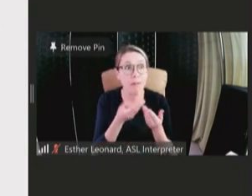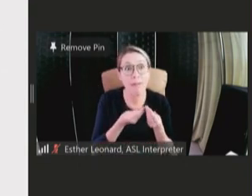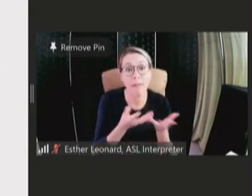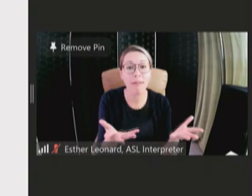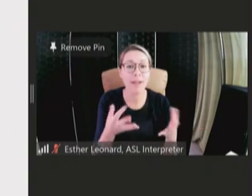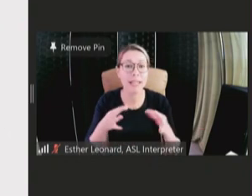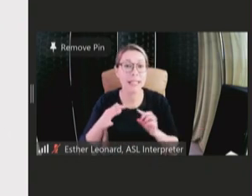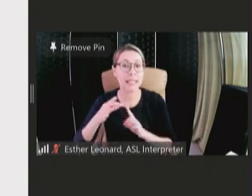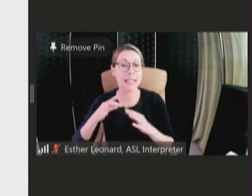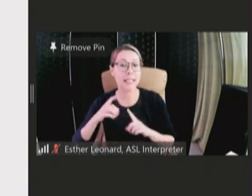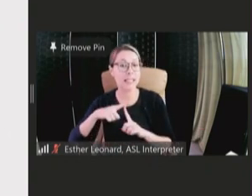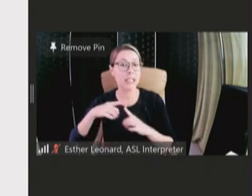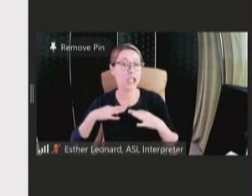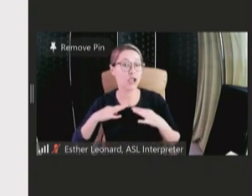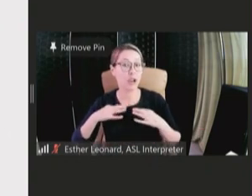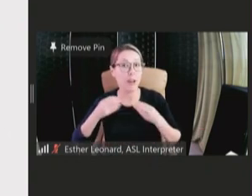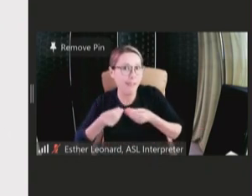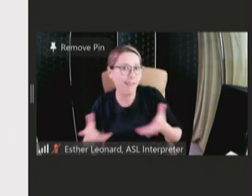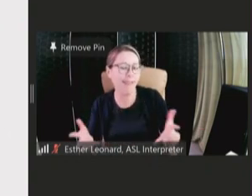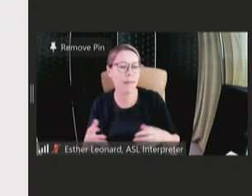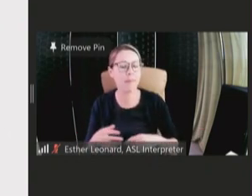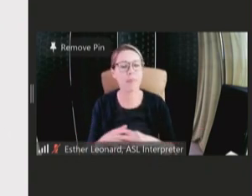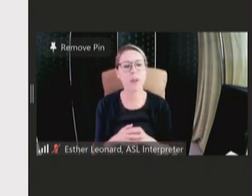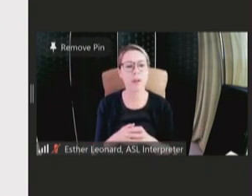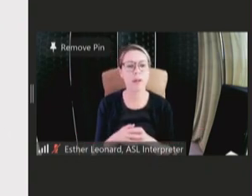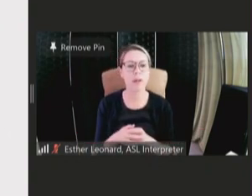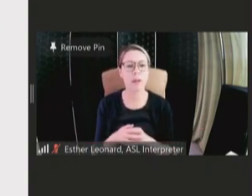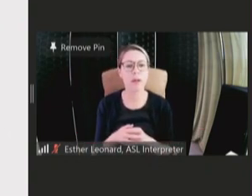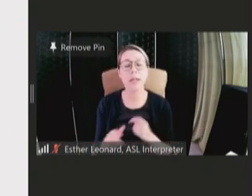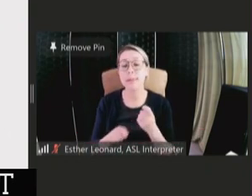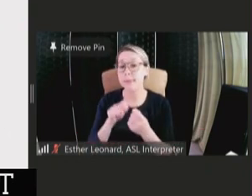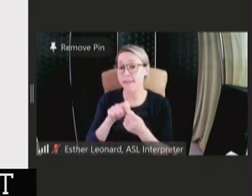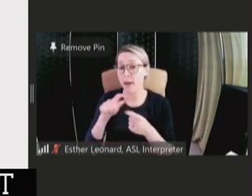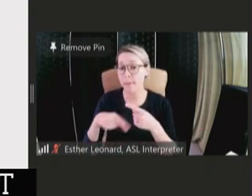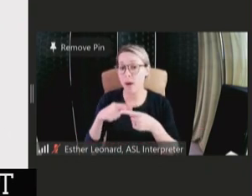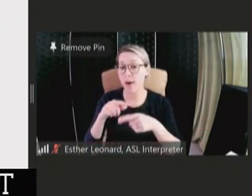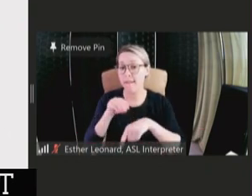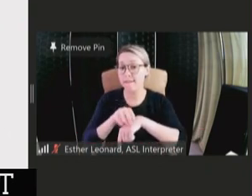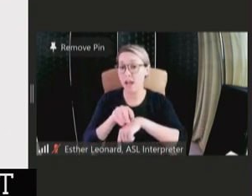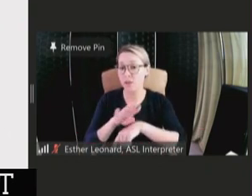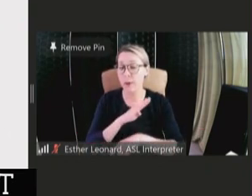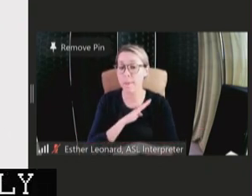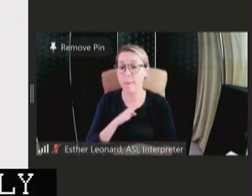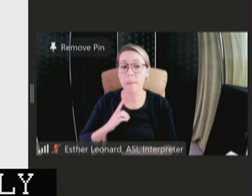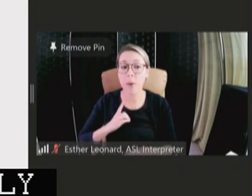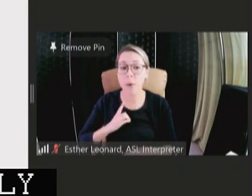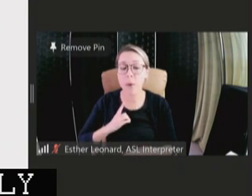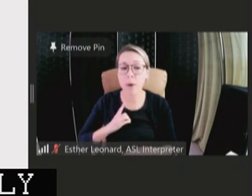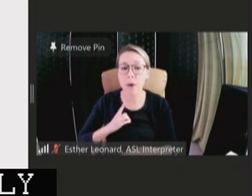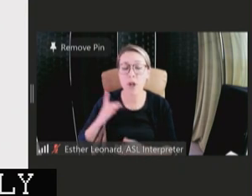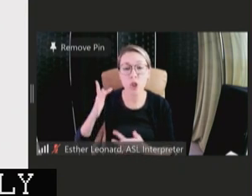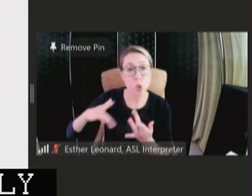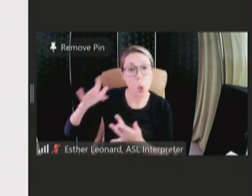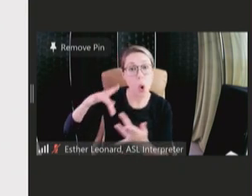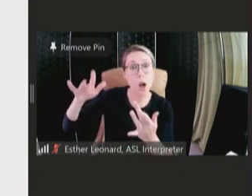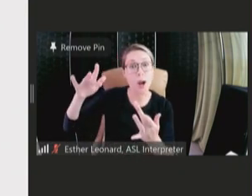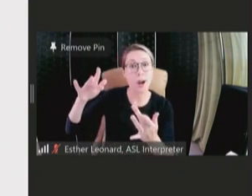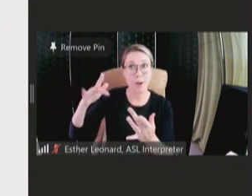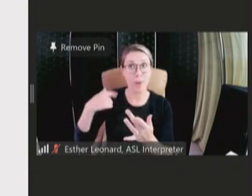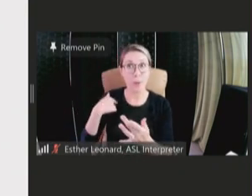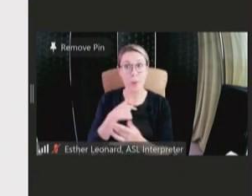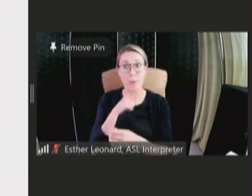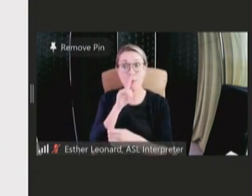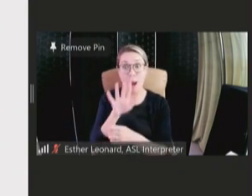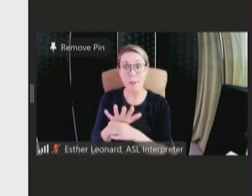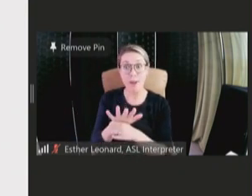to mention specifically to the advisory board that the tour that was promised near